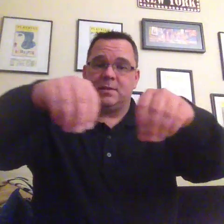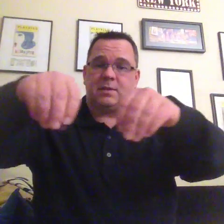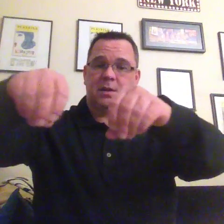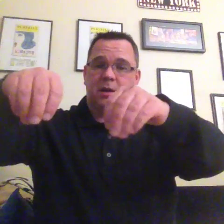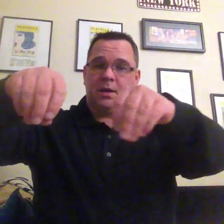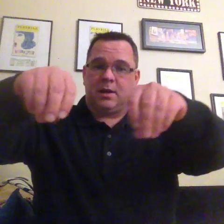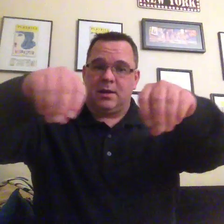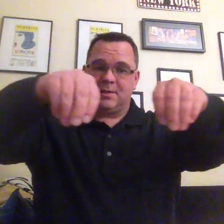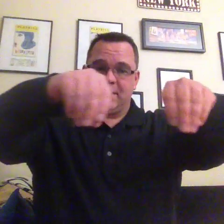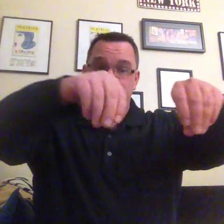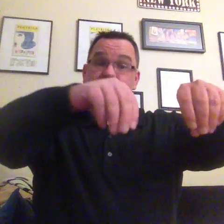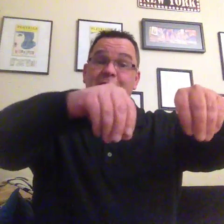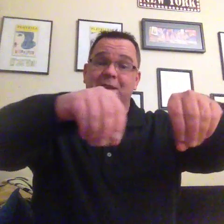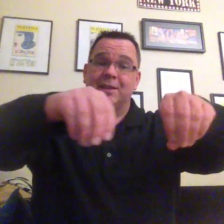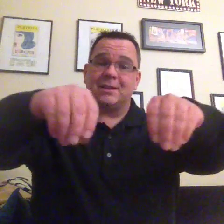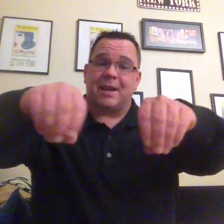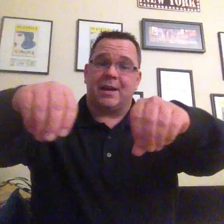Sands. It's like you're sprinkling the sand.